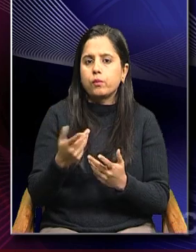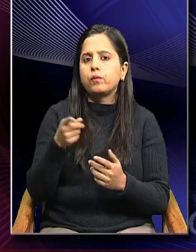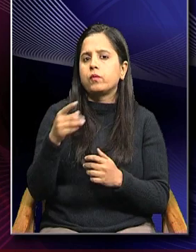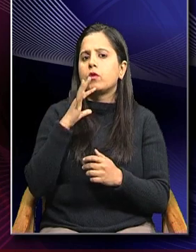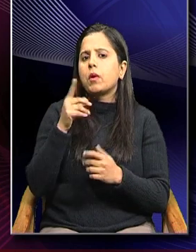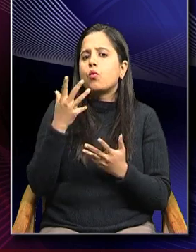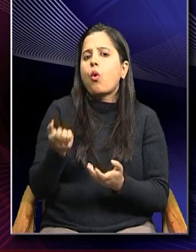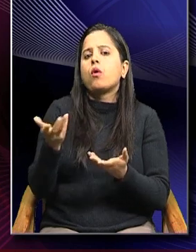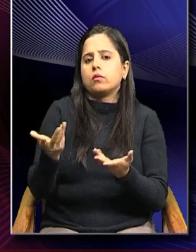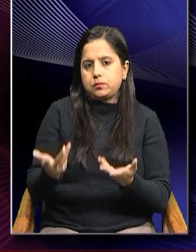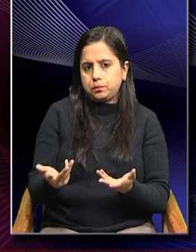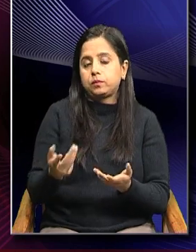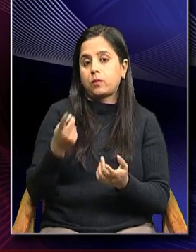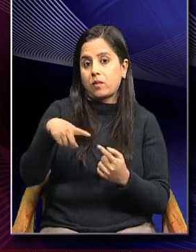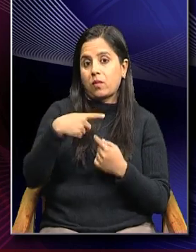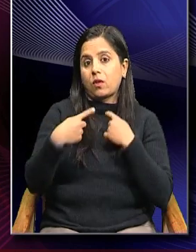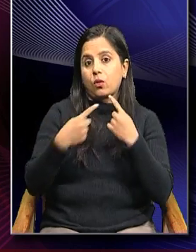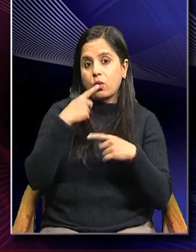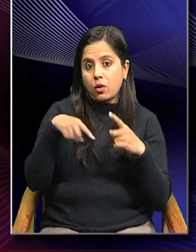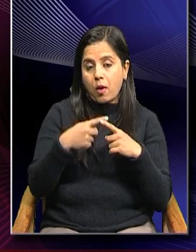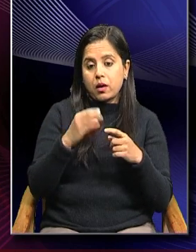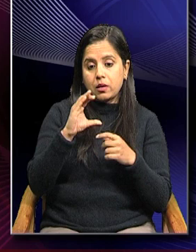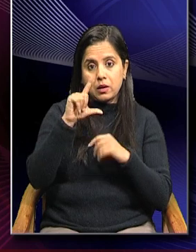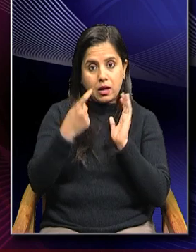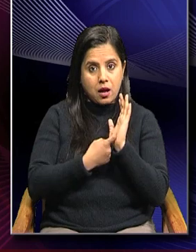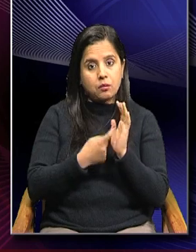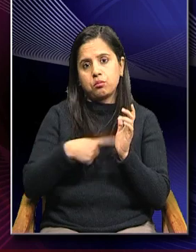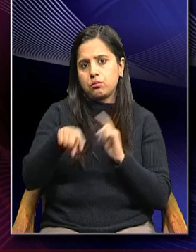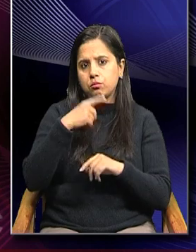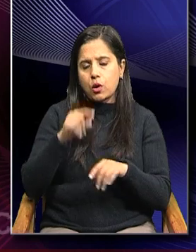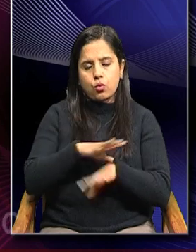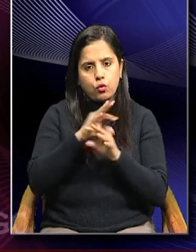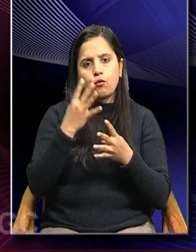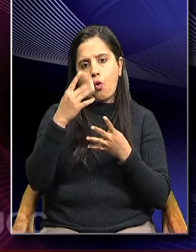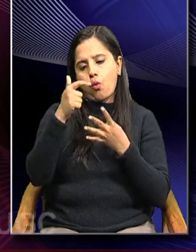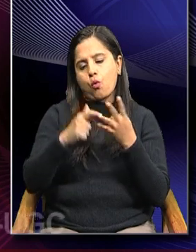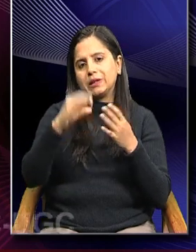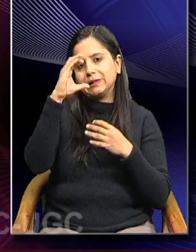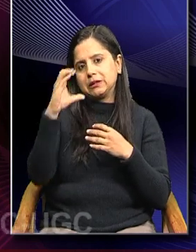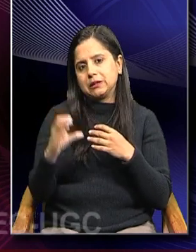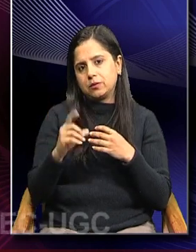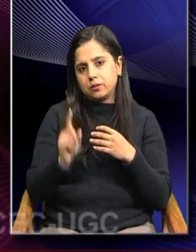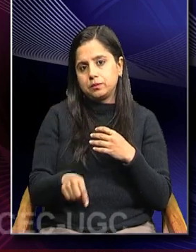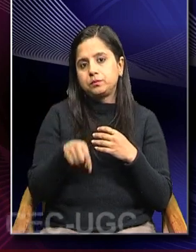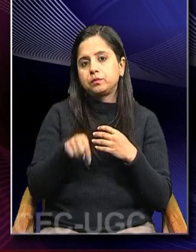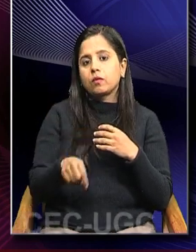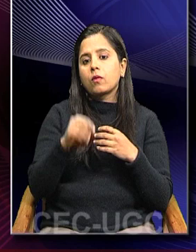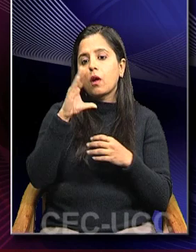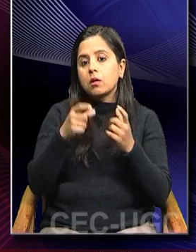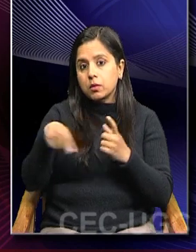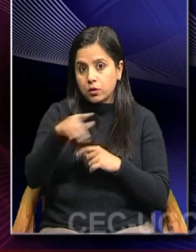they want. And when I talk about customers, I have to deal with all 4 C's. What cost my customer is willing to